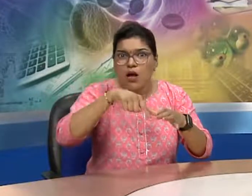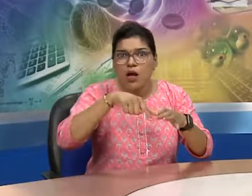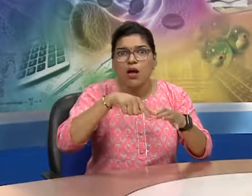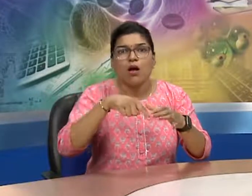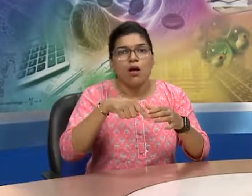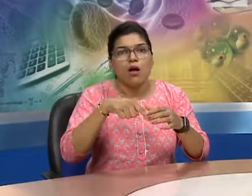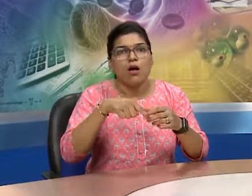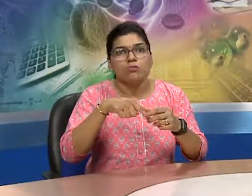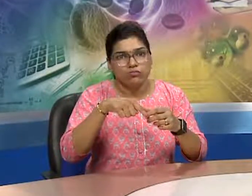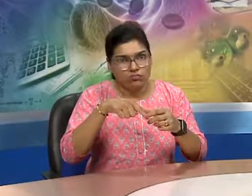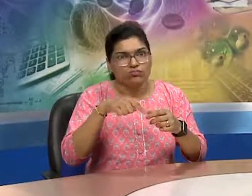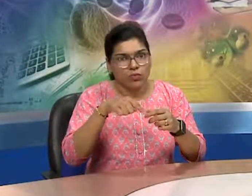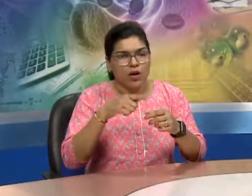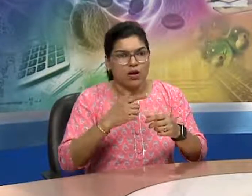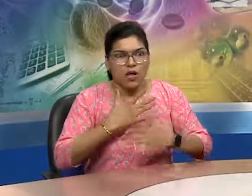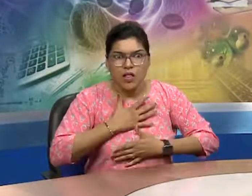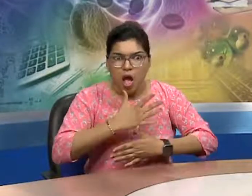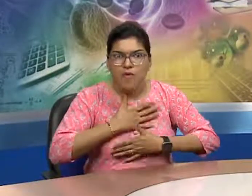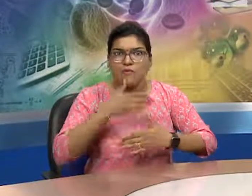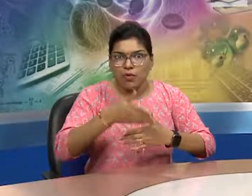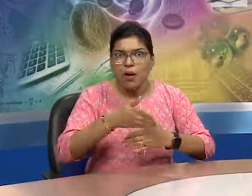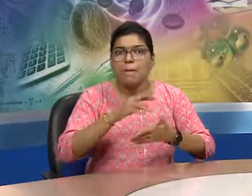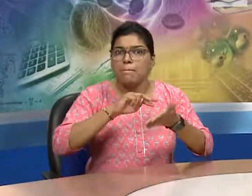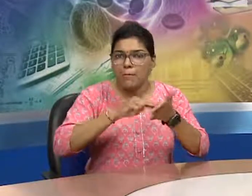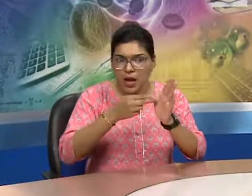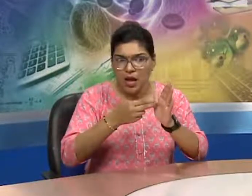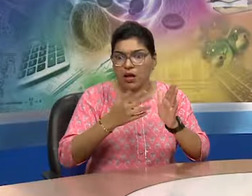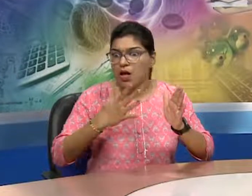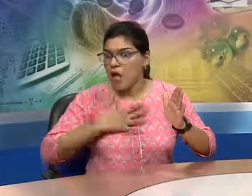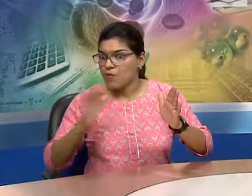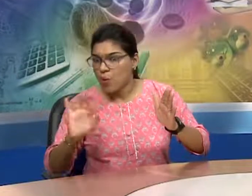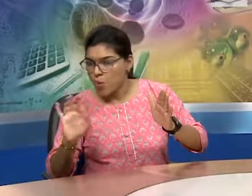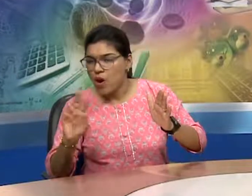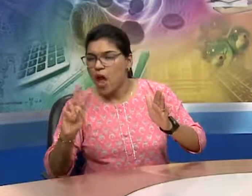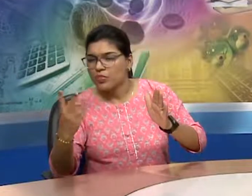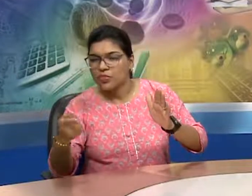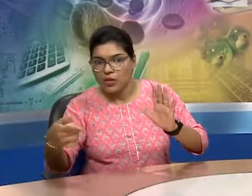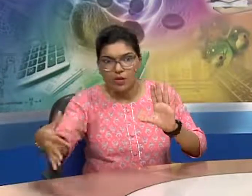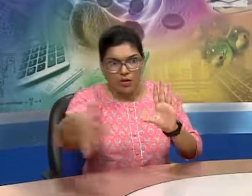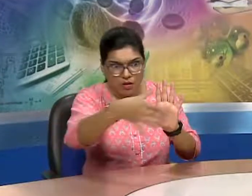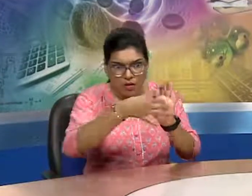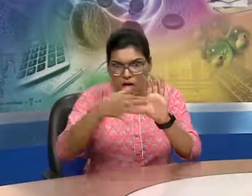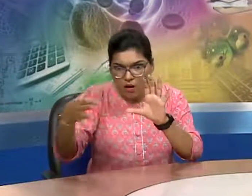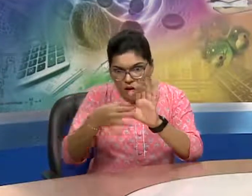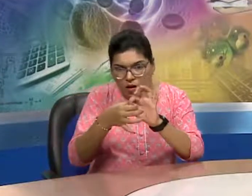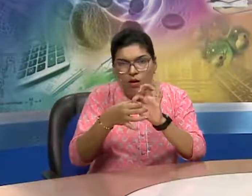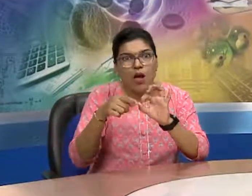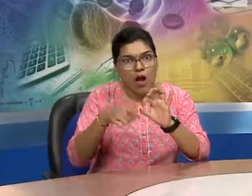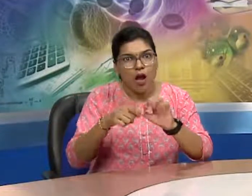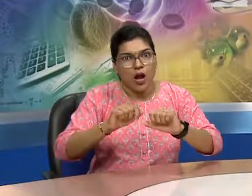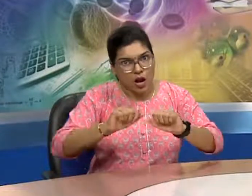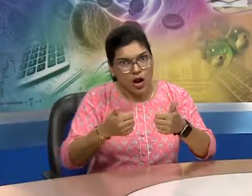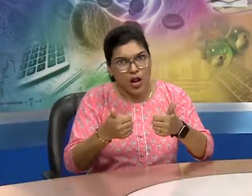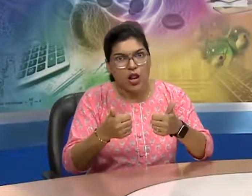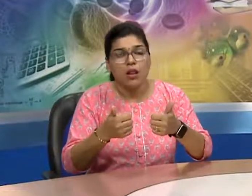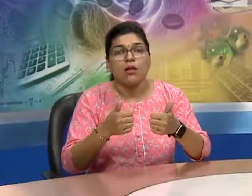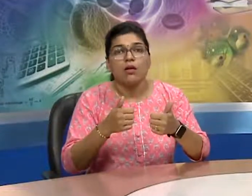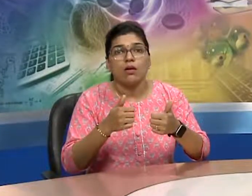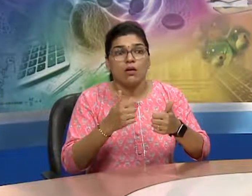And when there is a relationship, then the emphasis is on